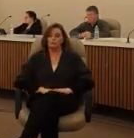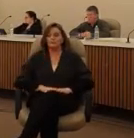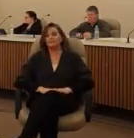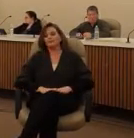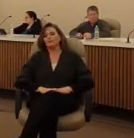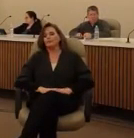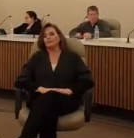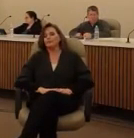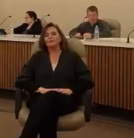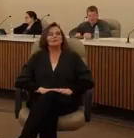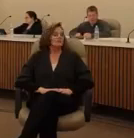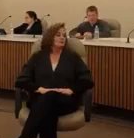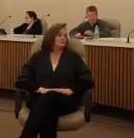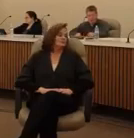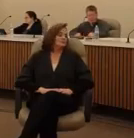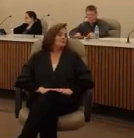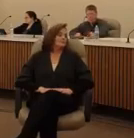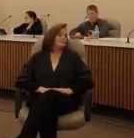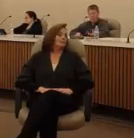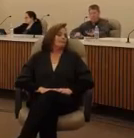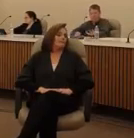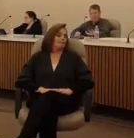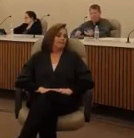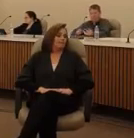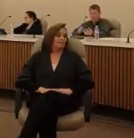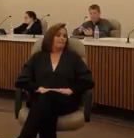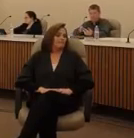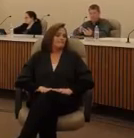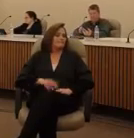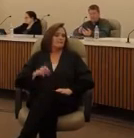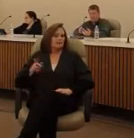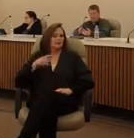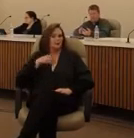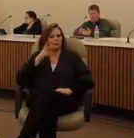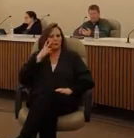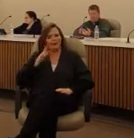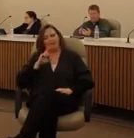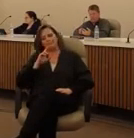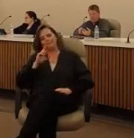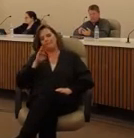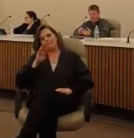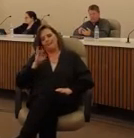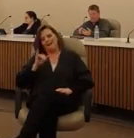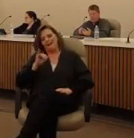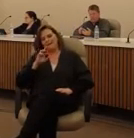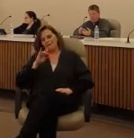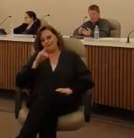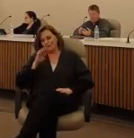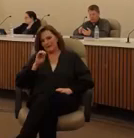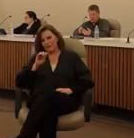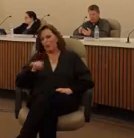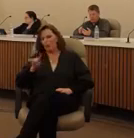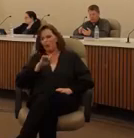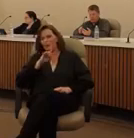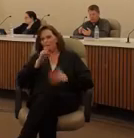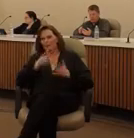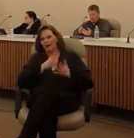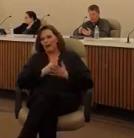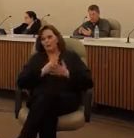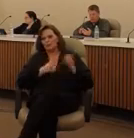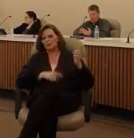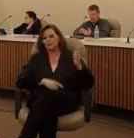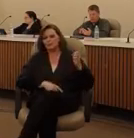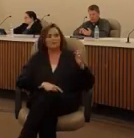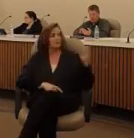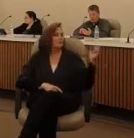Meadow? The buy right. Convenience store? Yes, we used to be the buy right. Let me whatever it is now. see what it What are says. their open hours? Well, the other